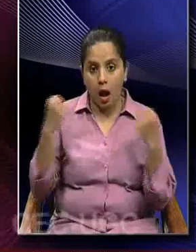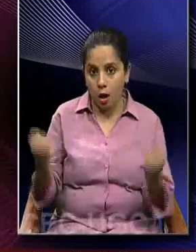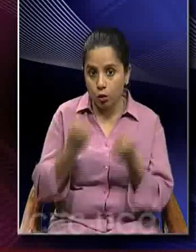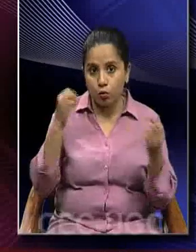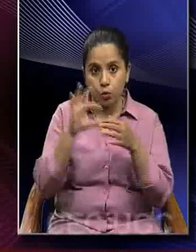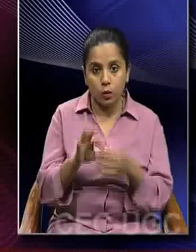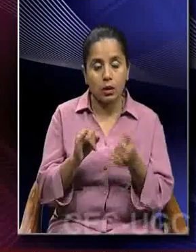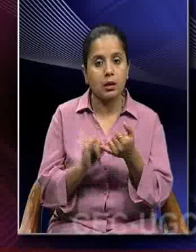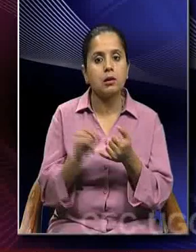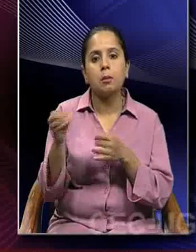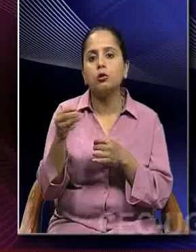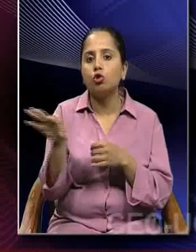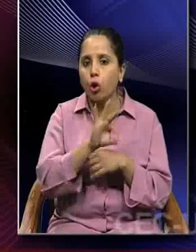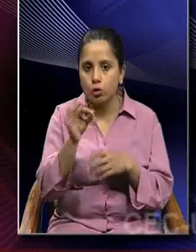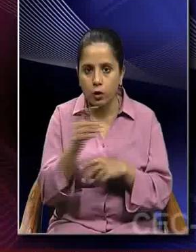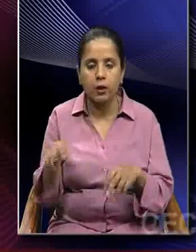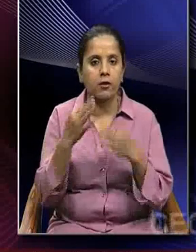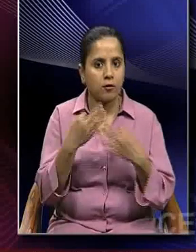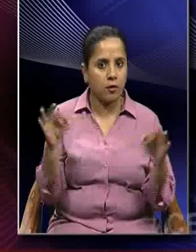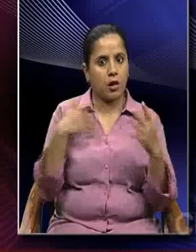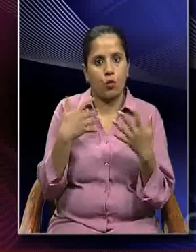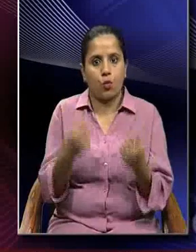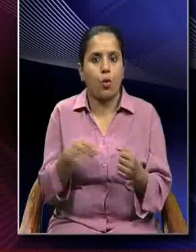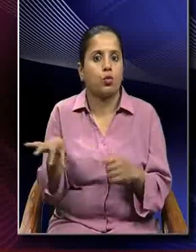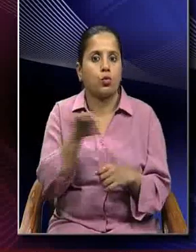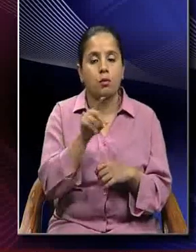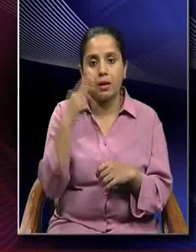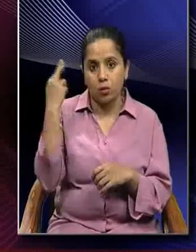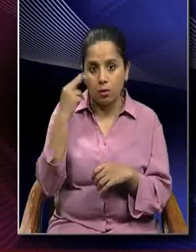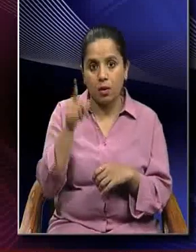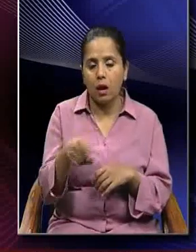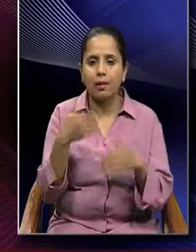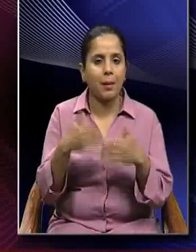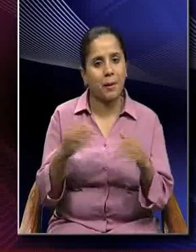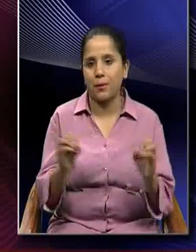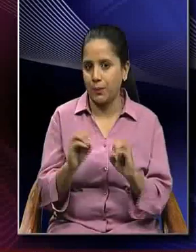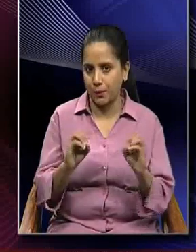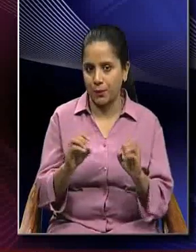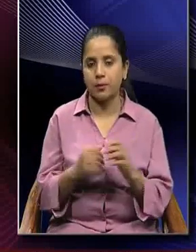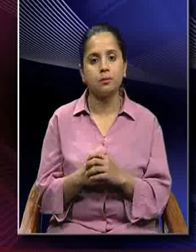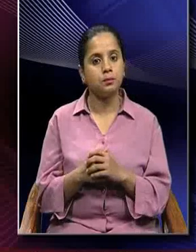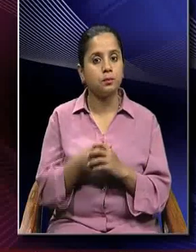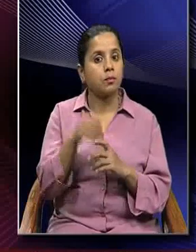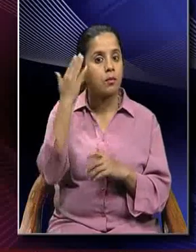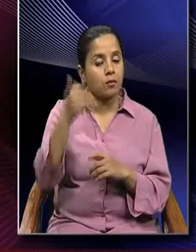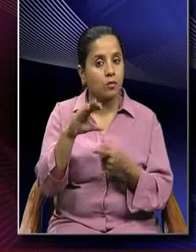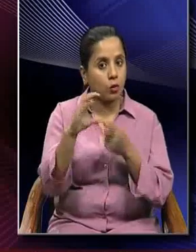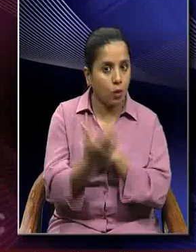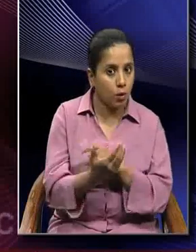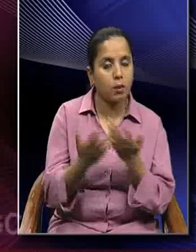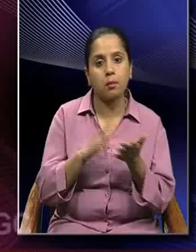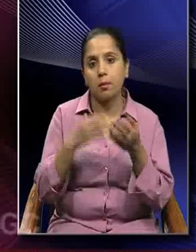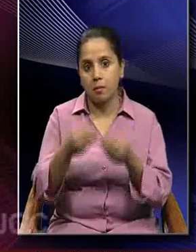on subjective choices, free will and reasons, but are not unlimited. Because cultural or